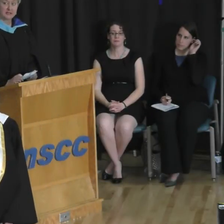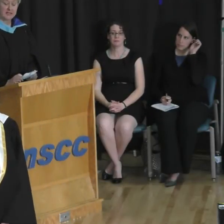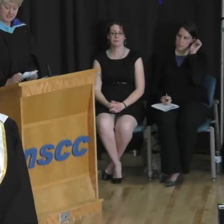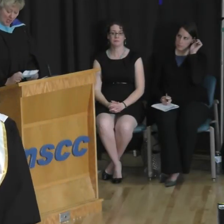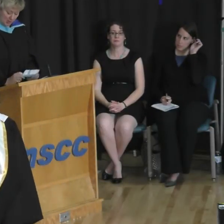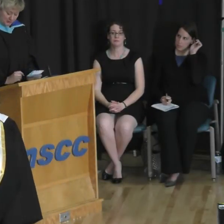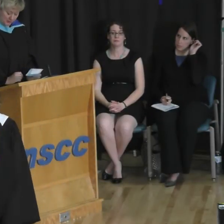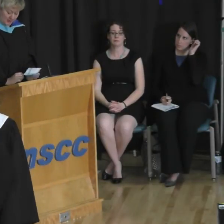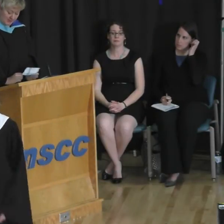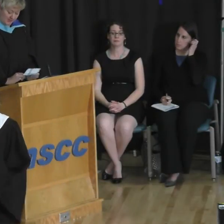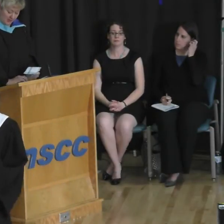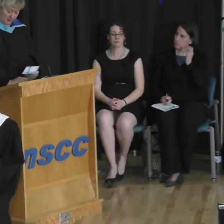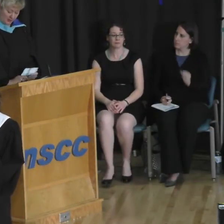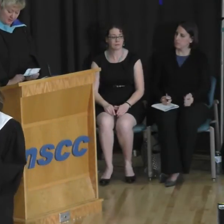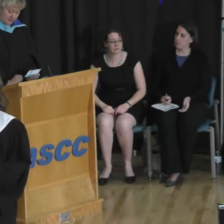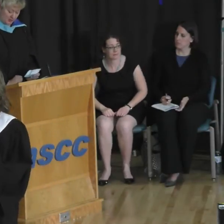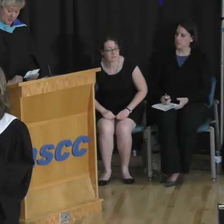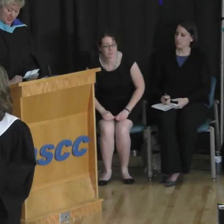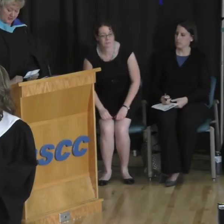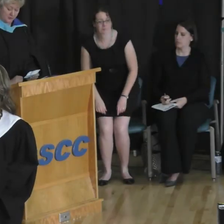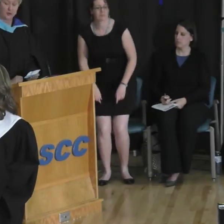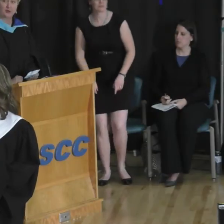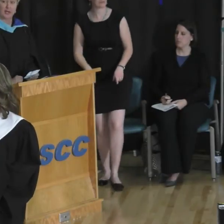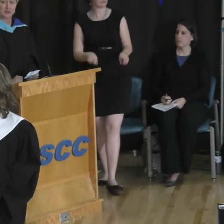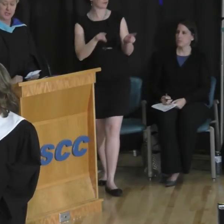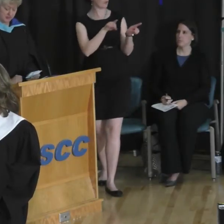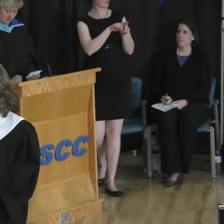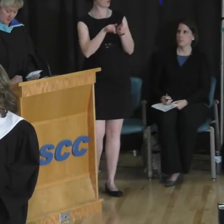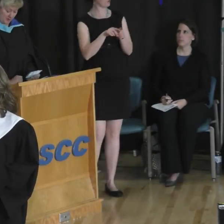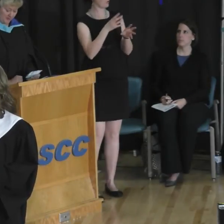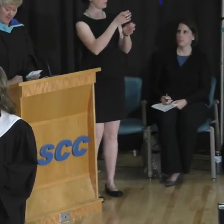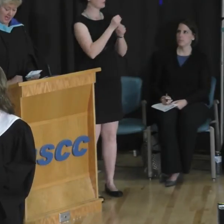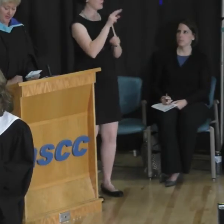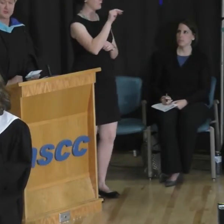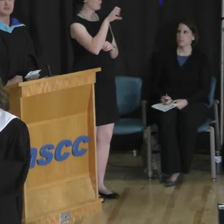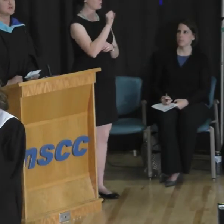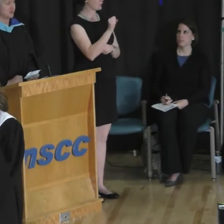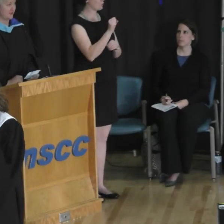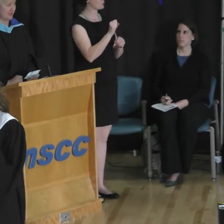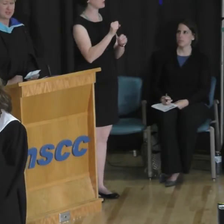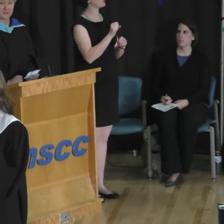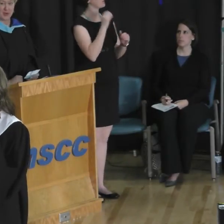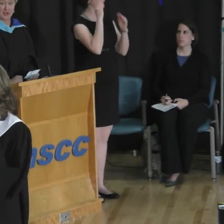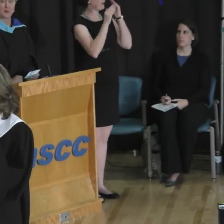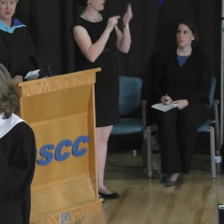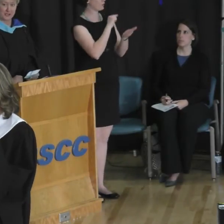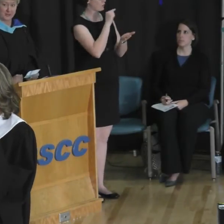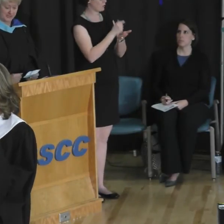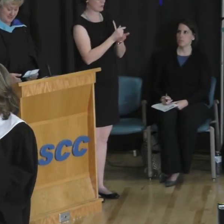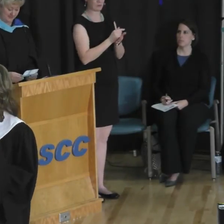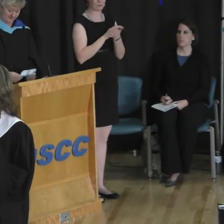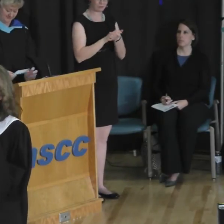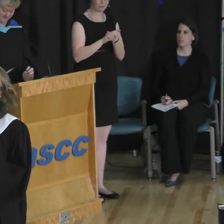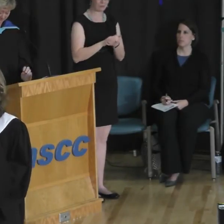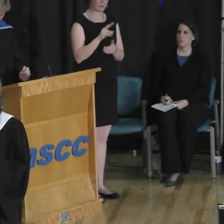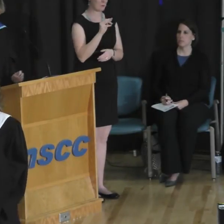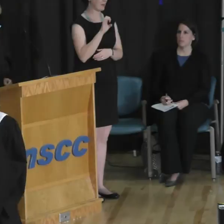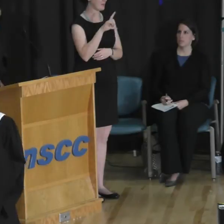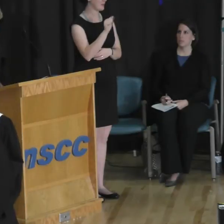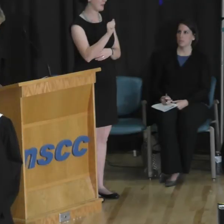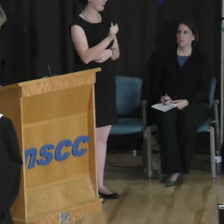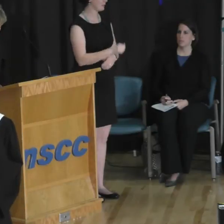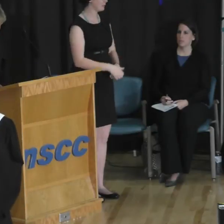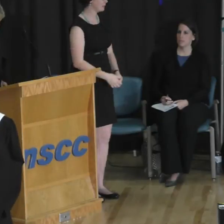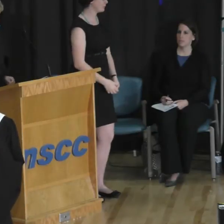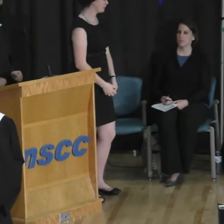Melissa is also receiving her Nova Scotia High School Graduation Diploma for Adults certificate this morning. Well done, Melissa.